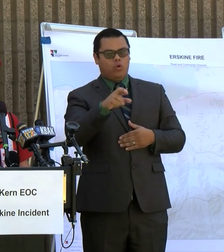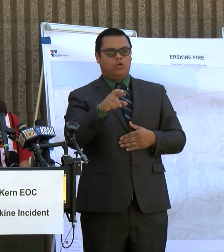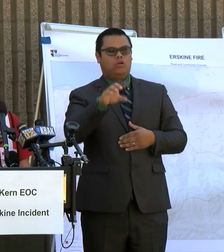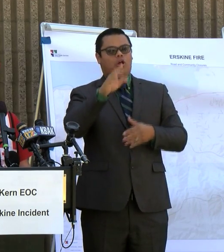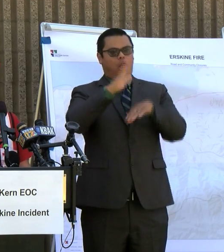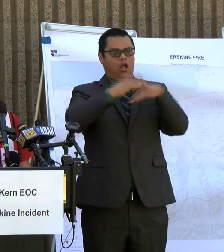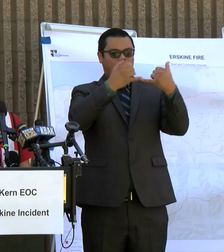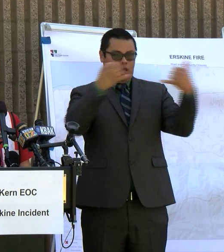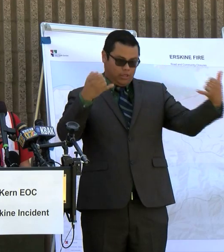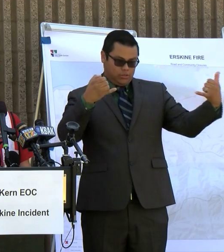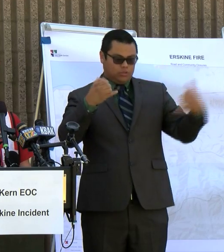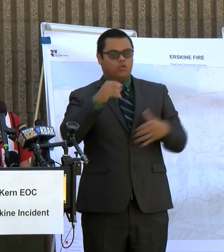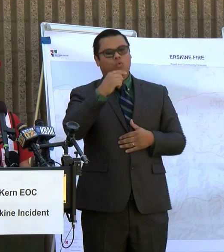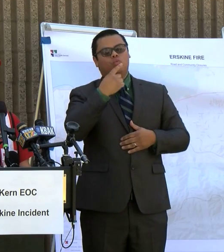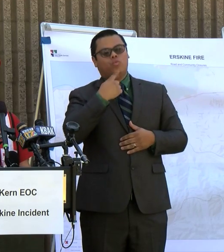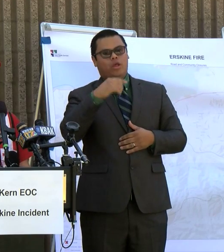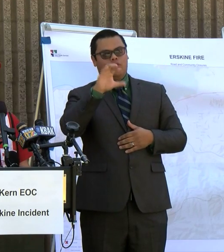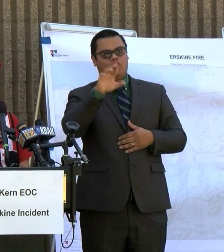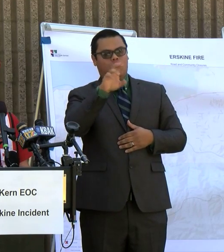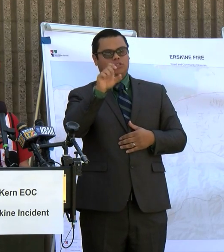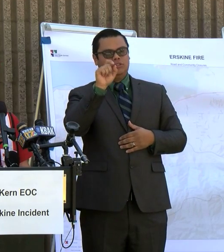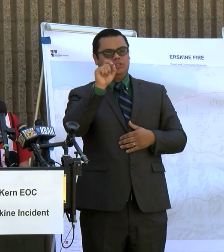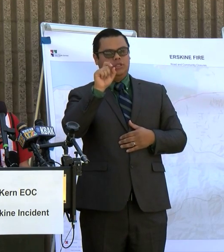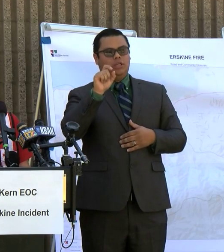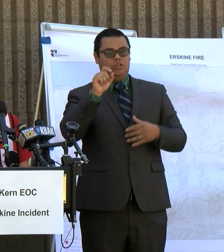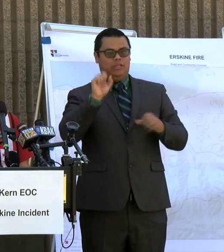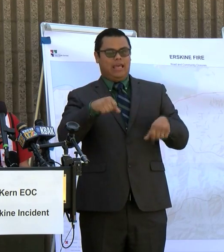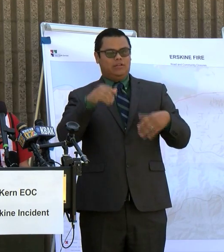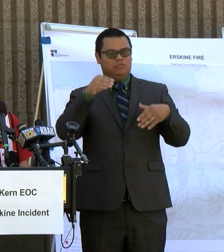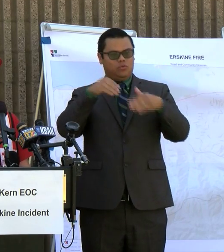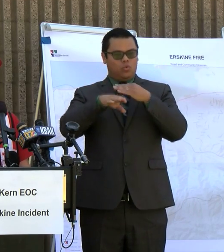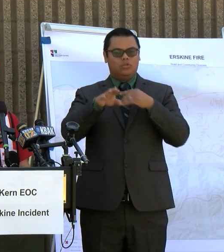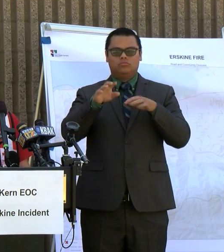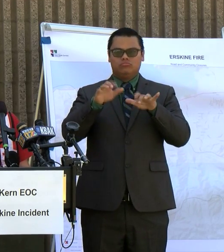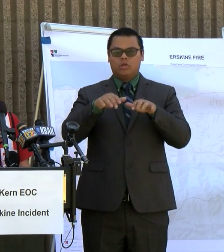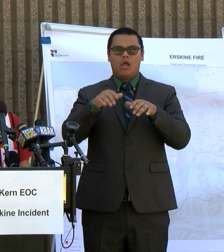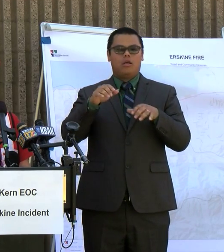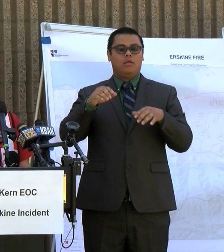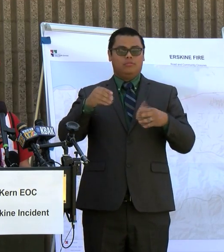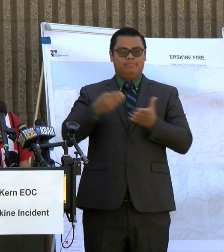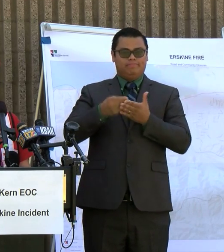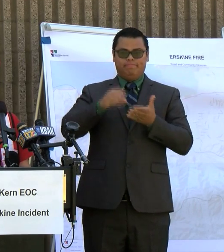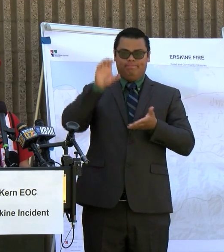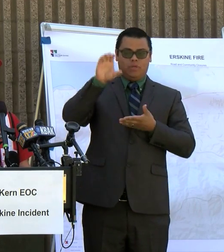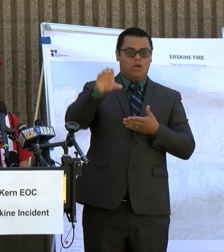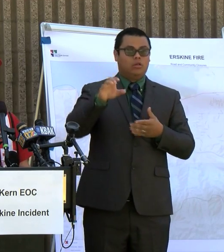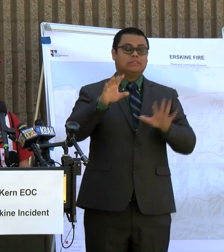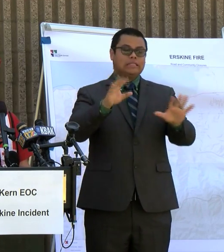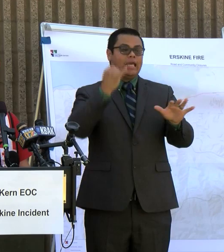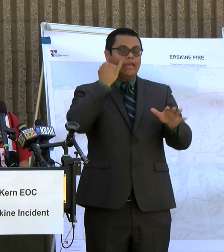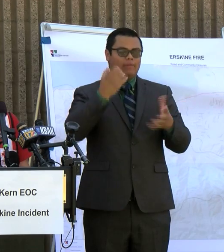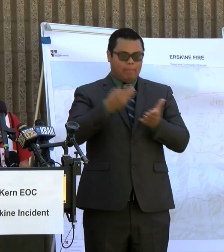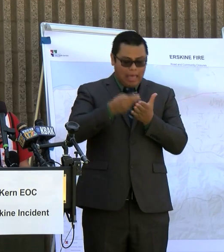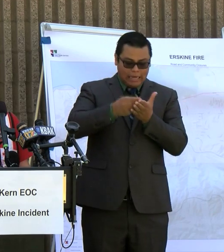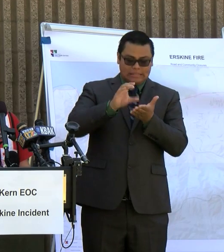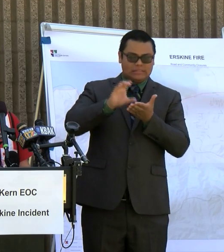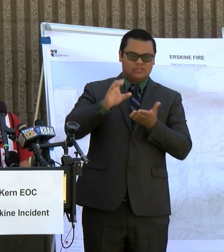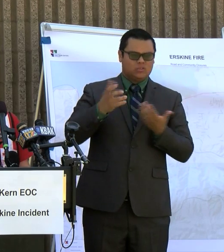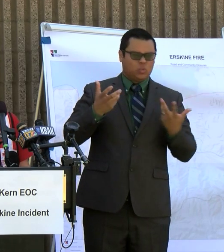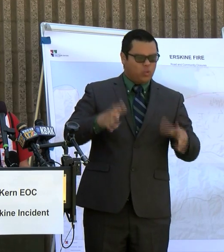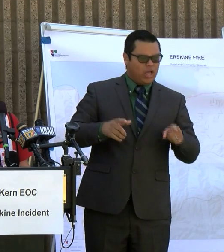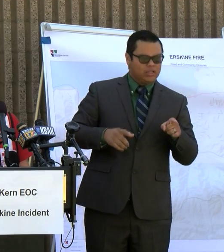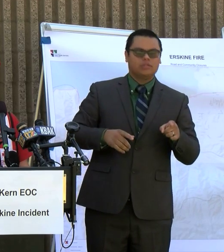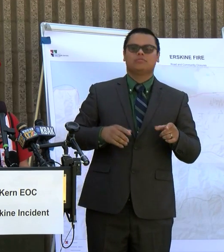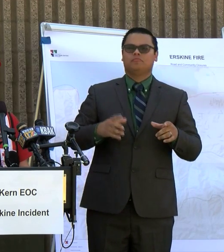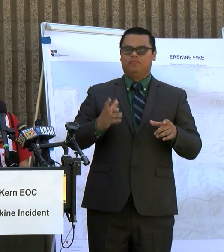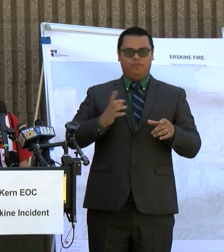redcross.org/donation. If you are interested in making a non-monetary donation, we encourage that as well. However, please do